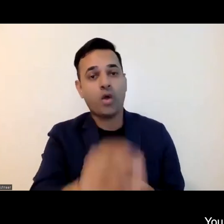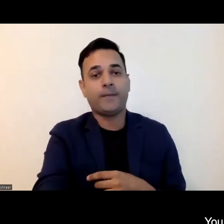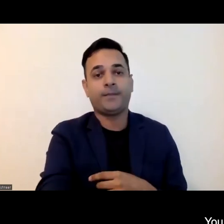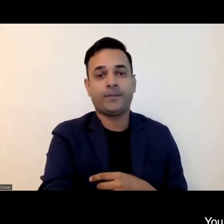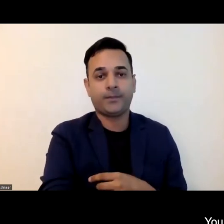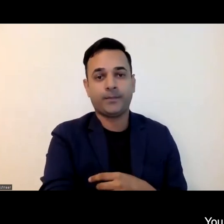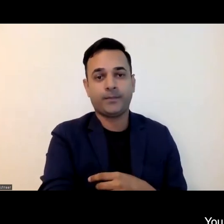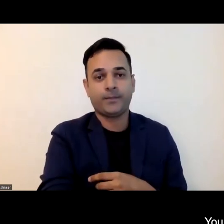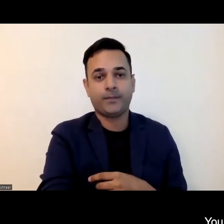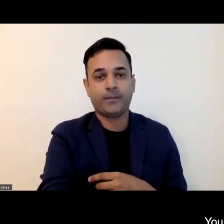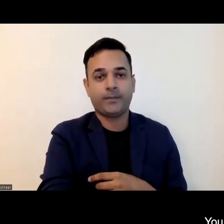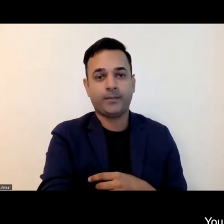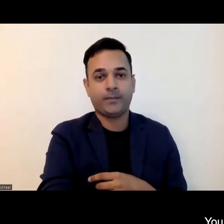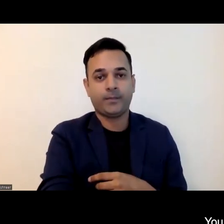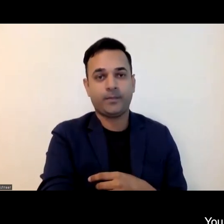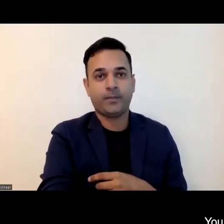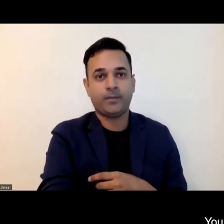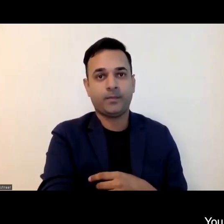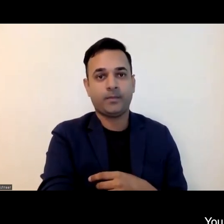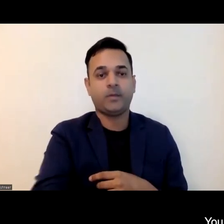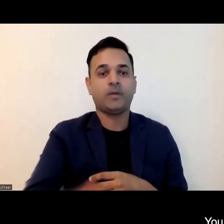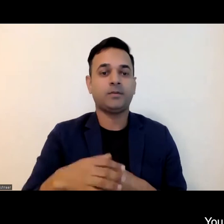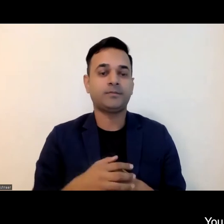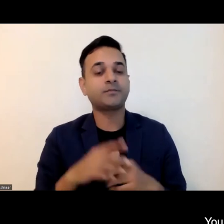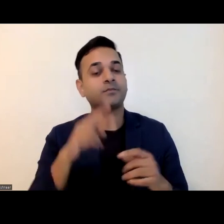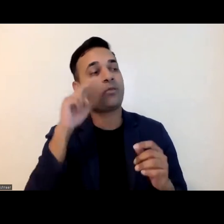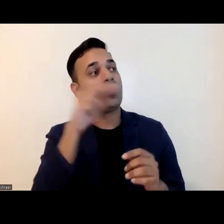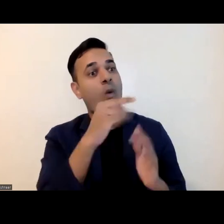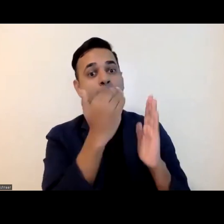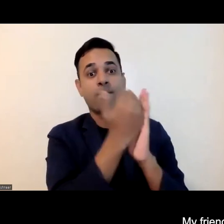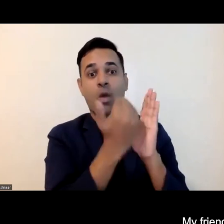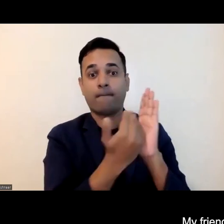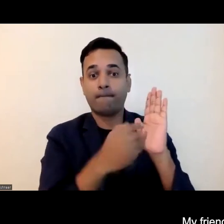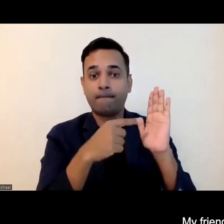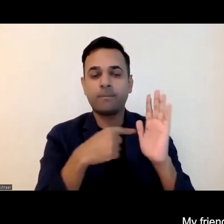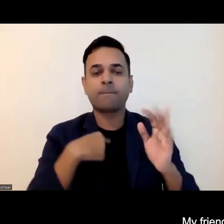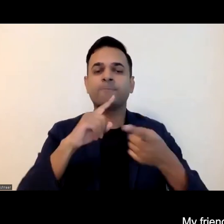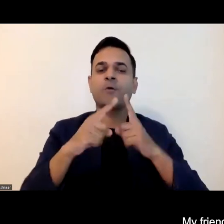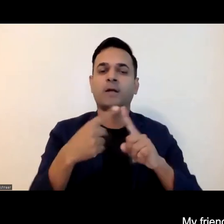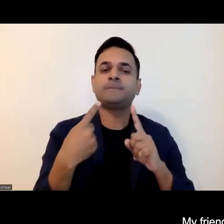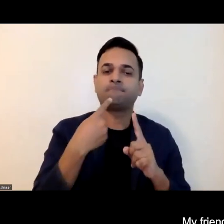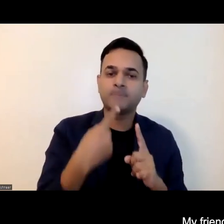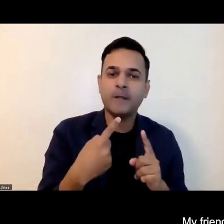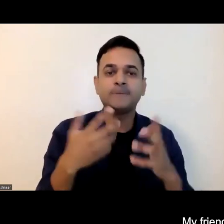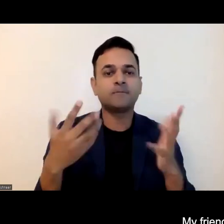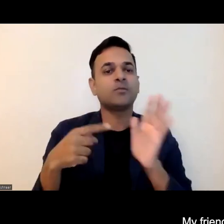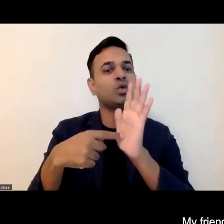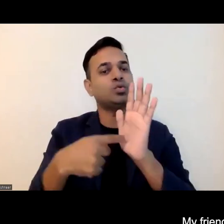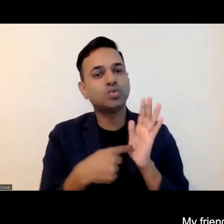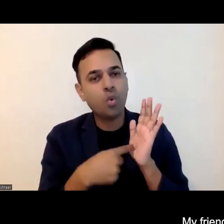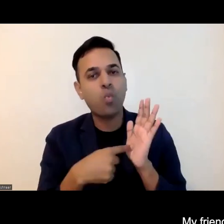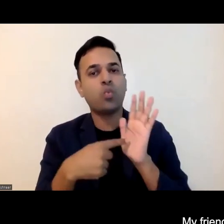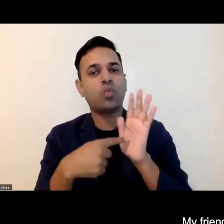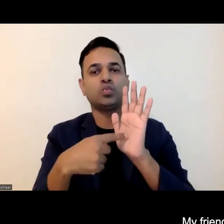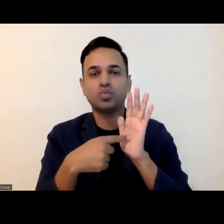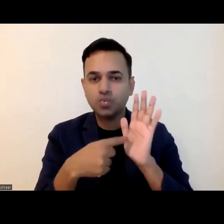are wondering, this fellow is not using presentation. My dear friends, I just want to look at your face